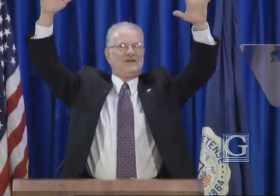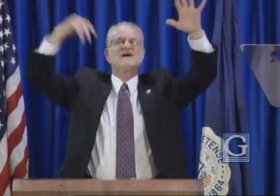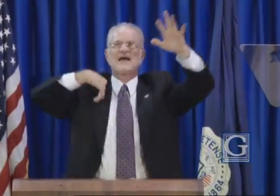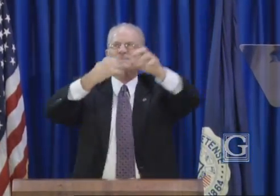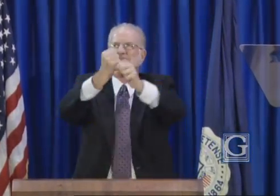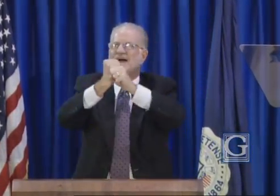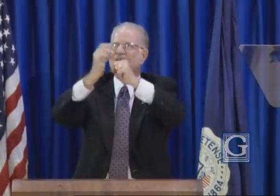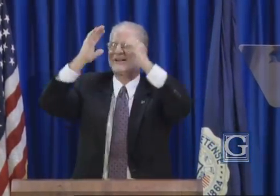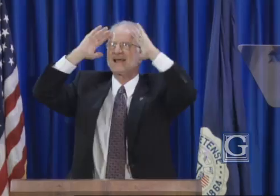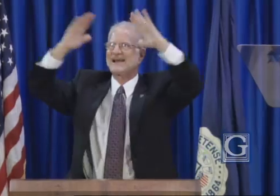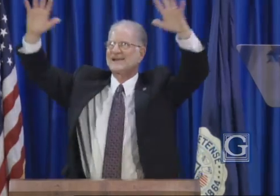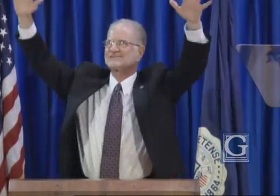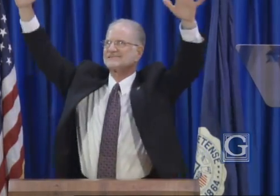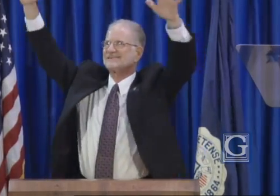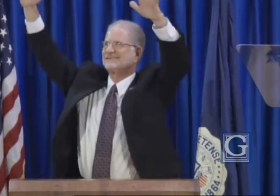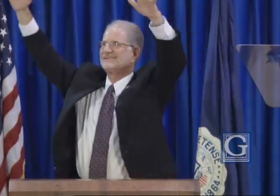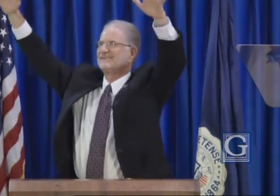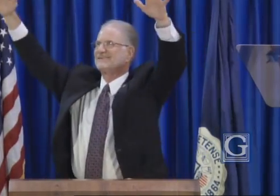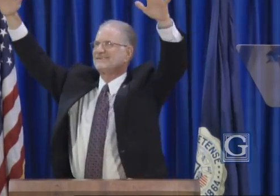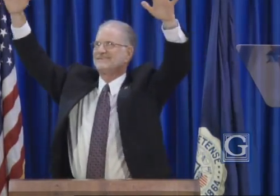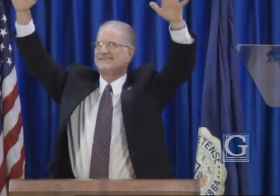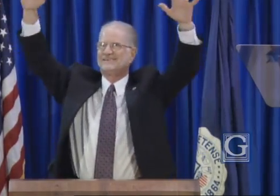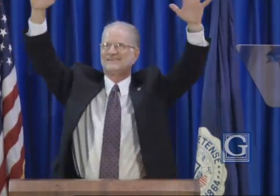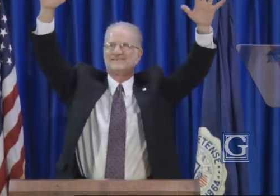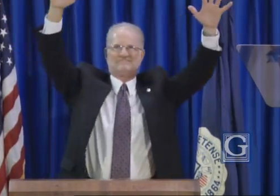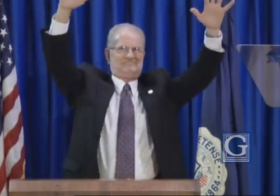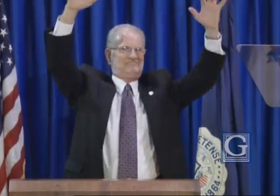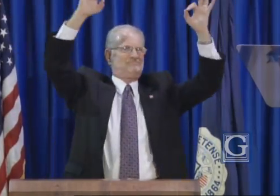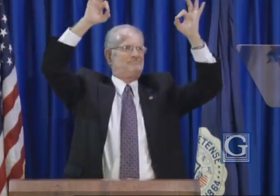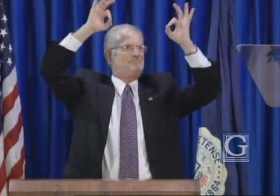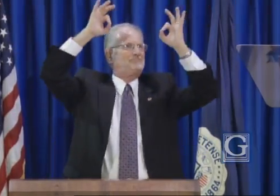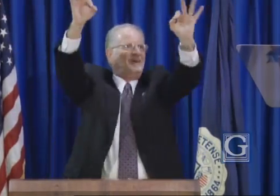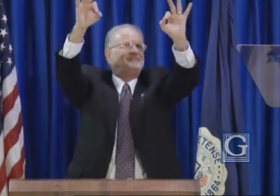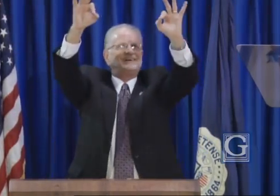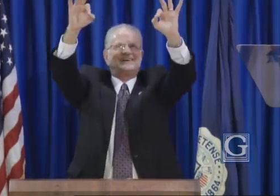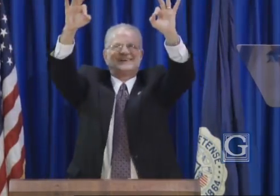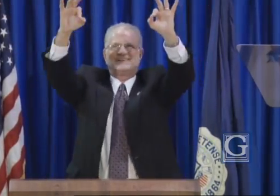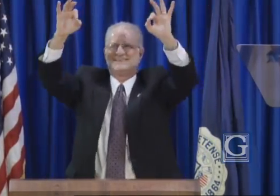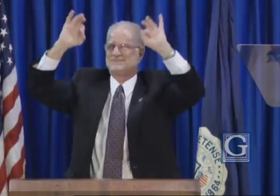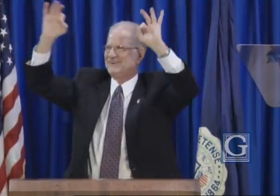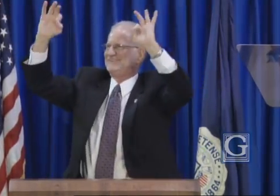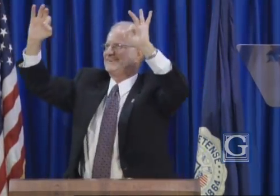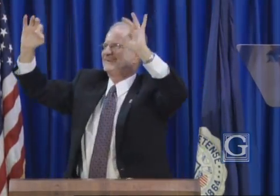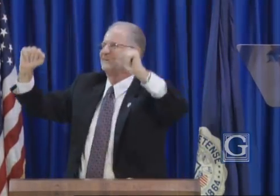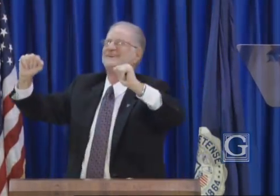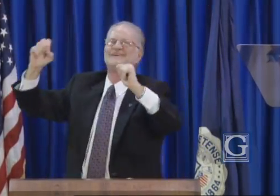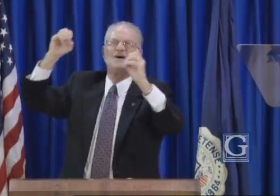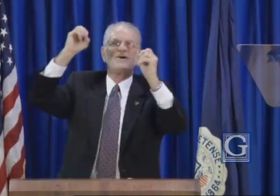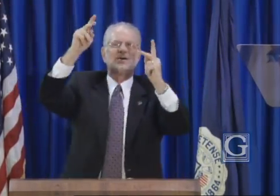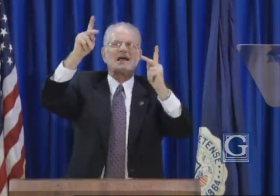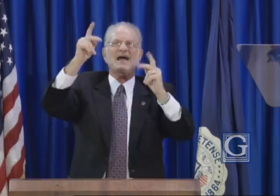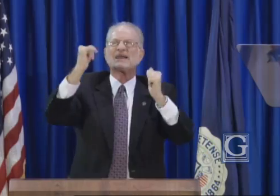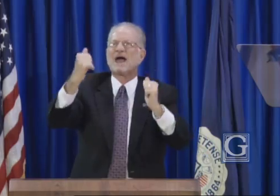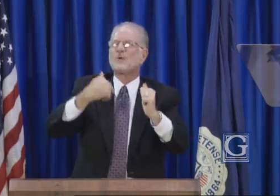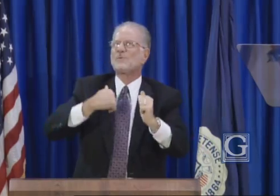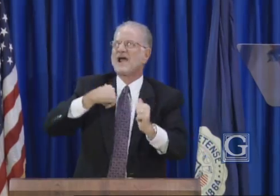Hello, everyone. Once I see everyone's hands in the air, I know I'll have your attention. Wonderful, wonderful.